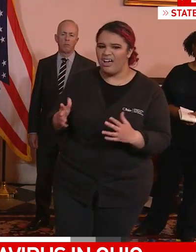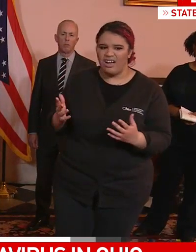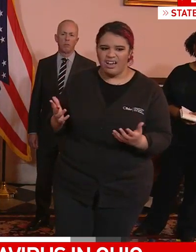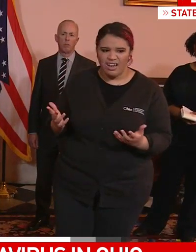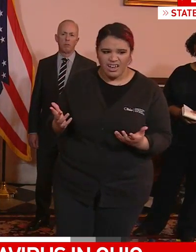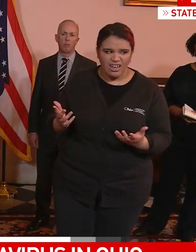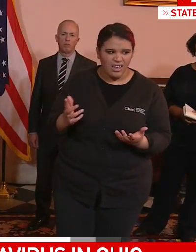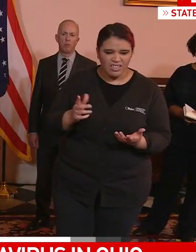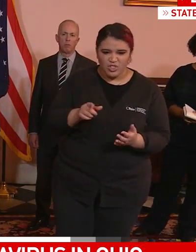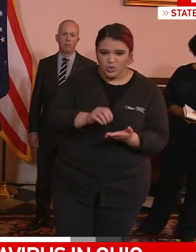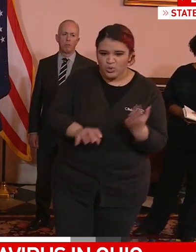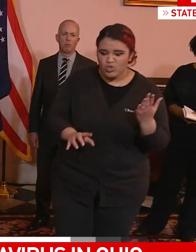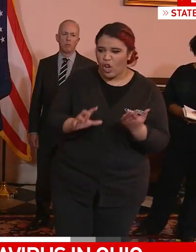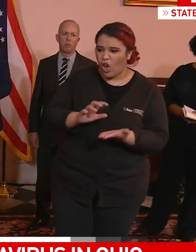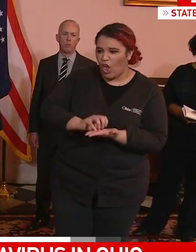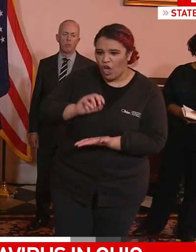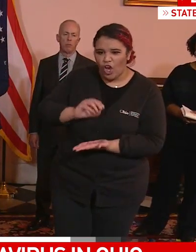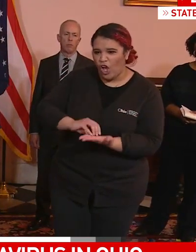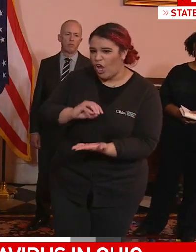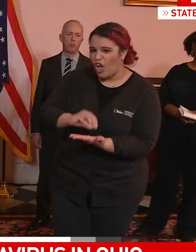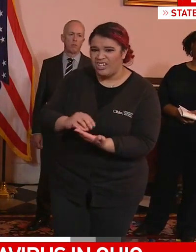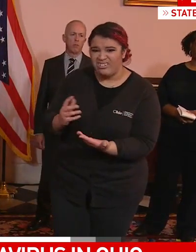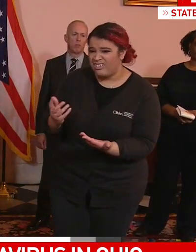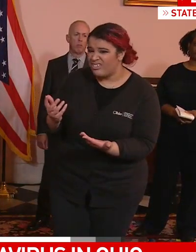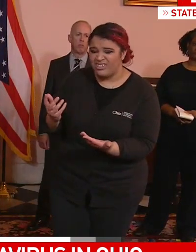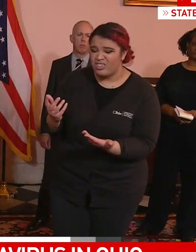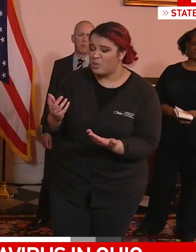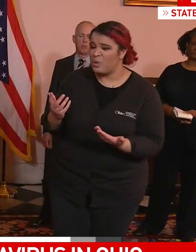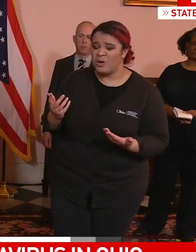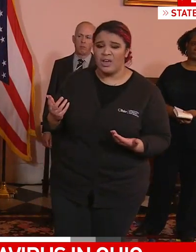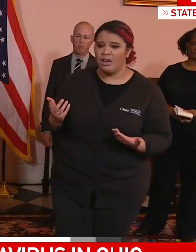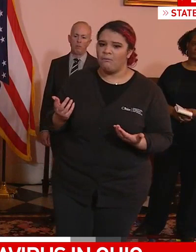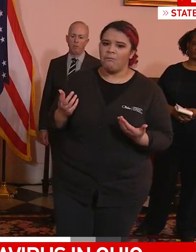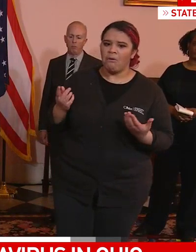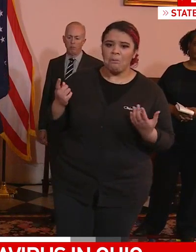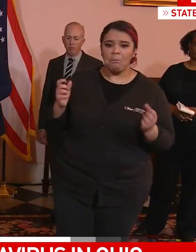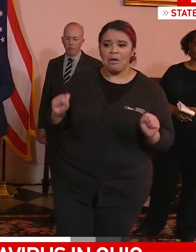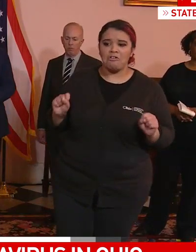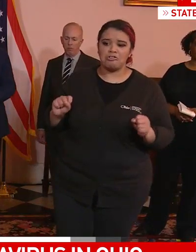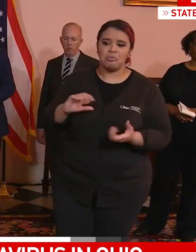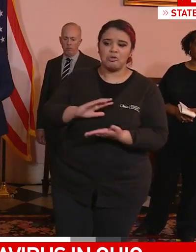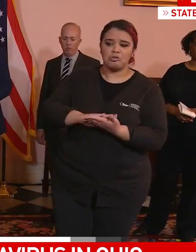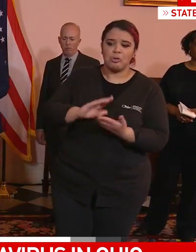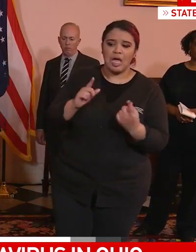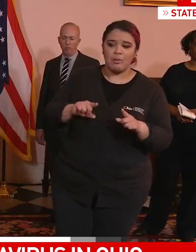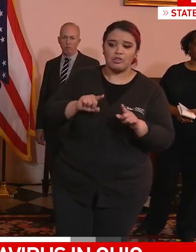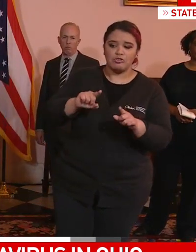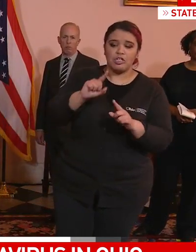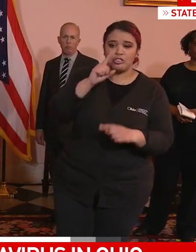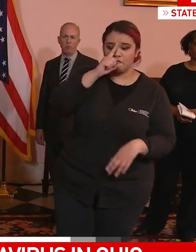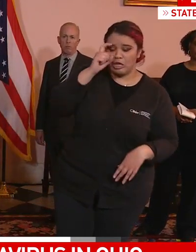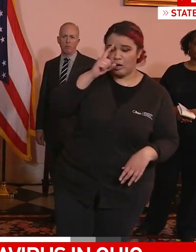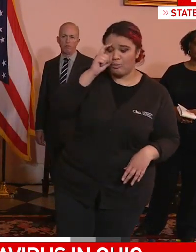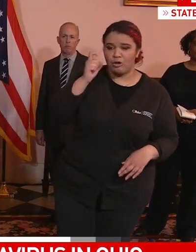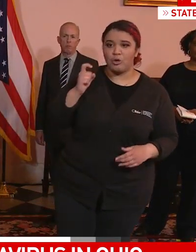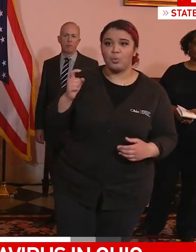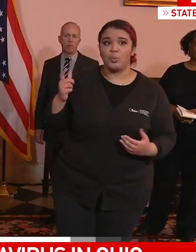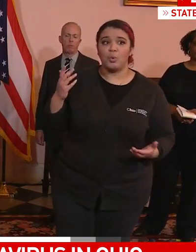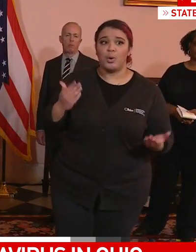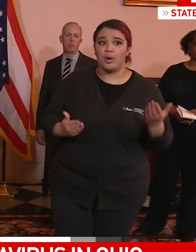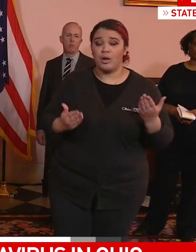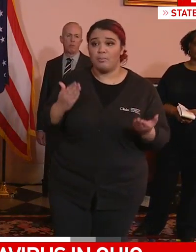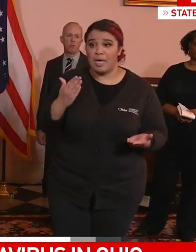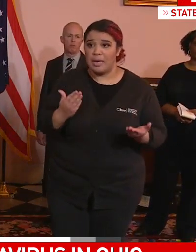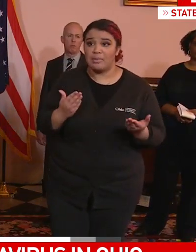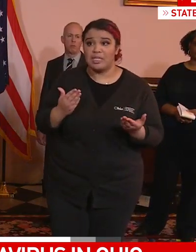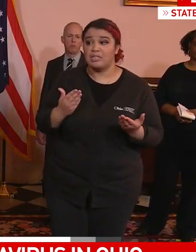prospect of picking up the school year in the summer or even repeating some of this education that's supposed to be happening